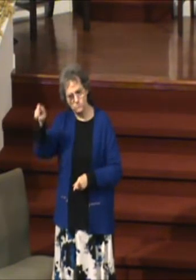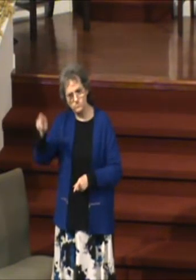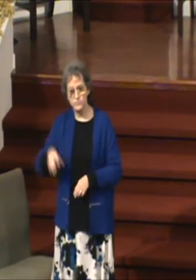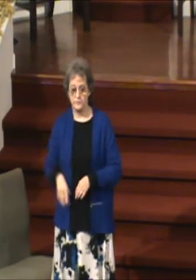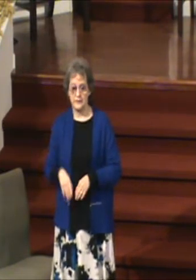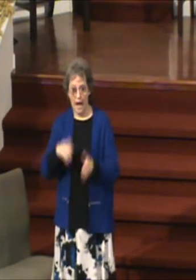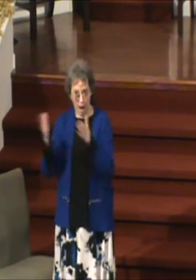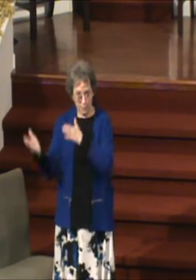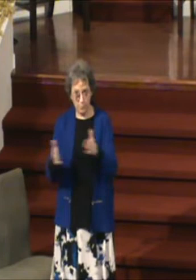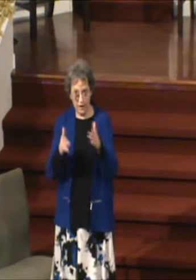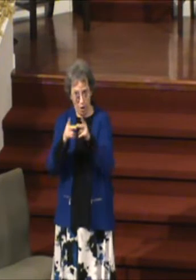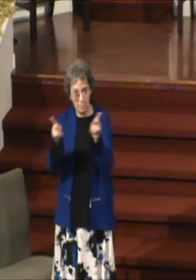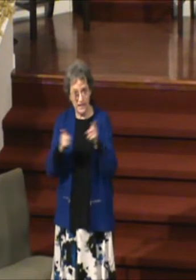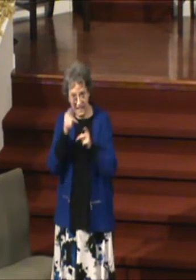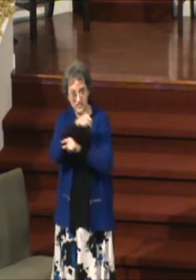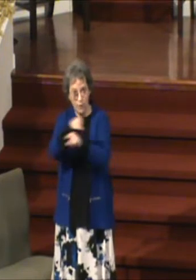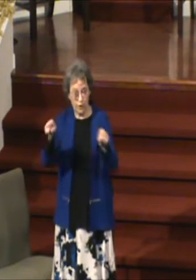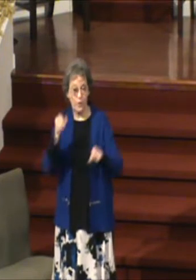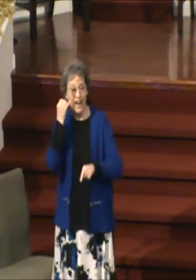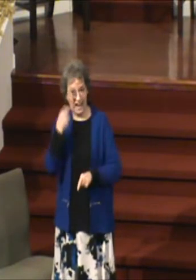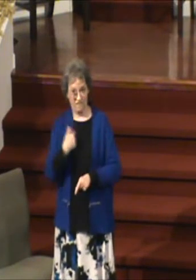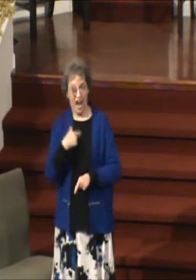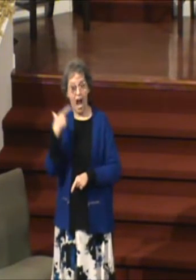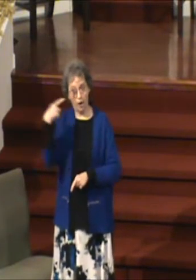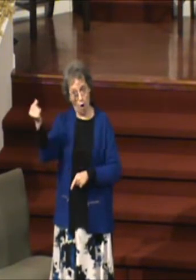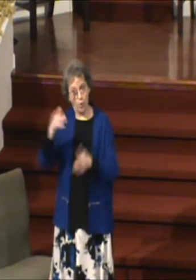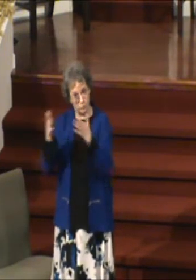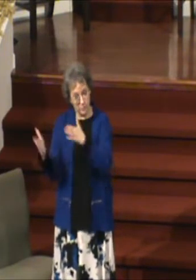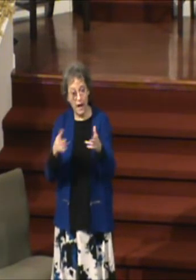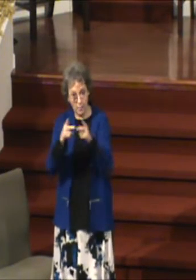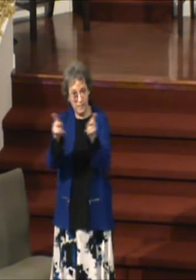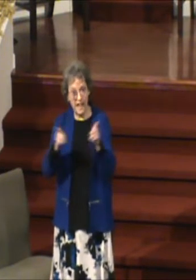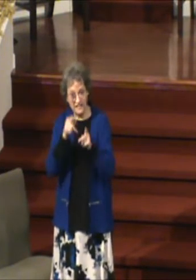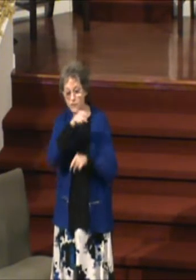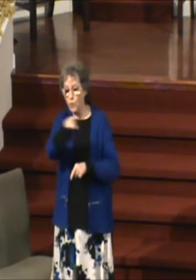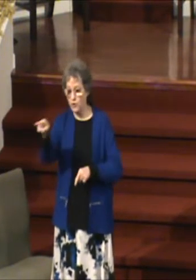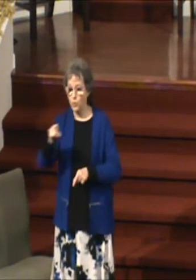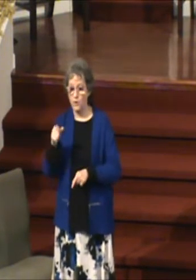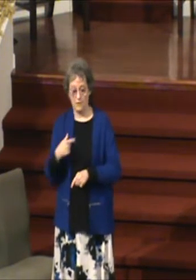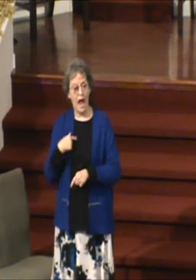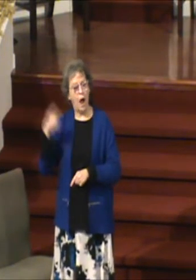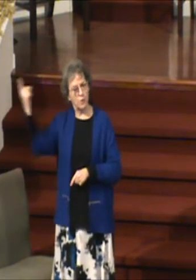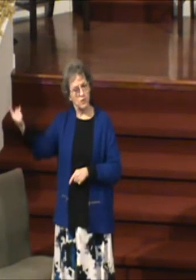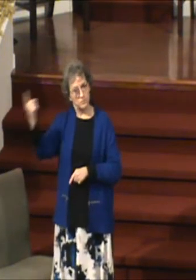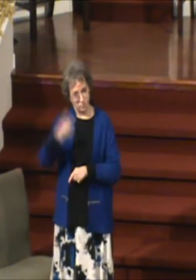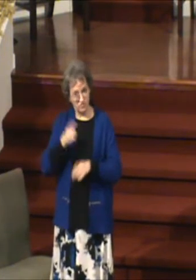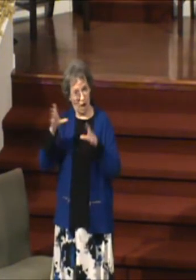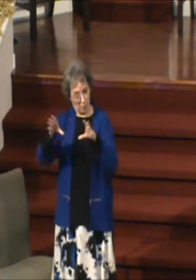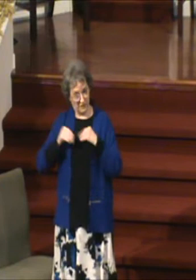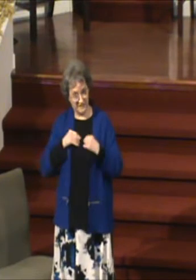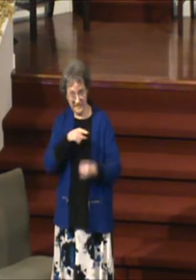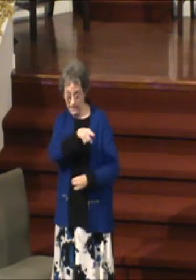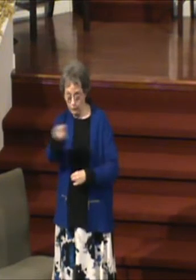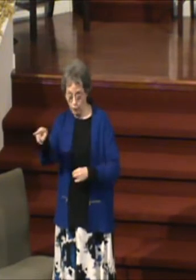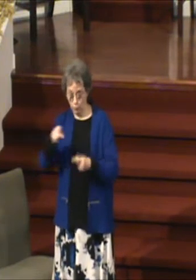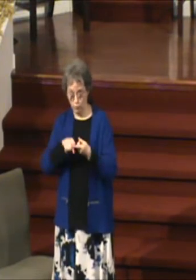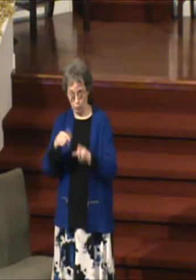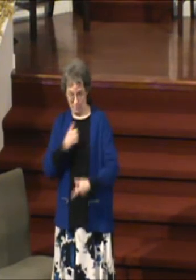prepare a place for you. And if I go and prepare a place for you, I will come again and receive you unto myself, that where I